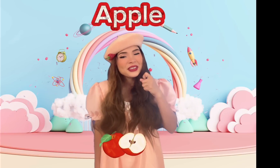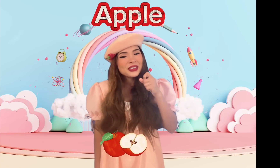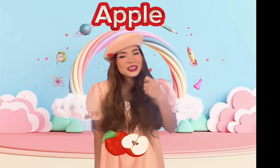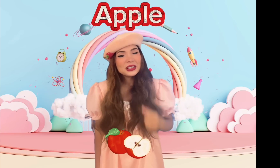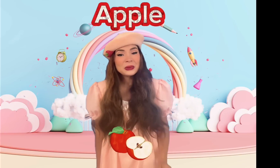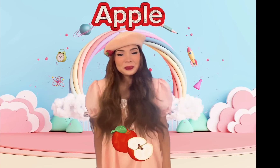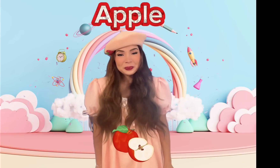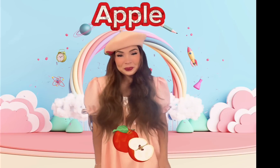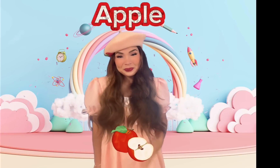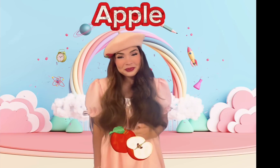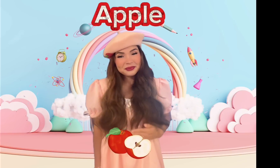Apple.